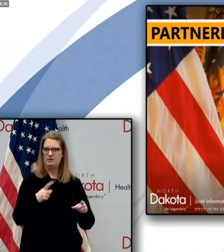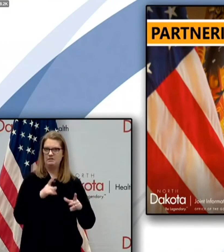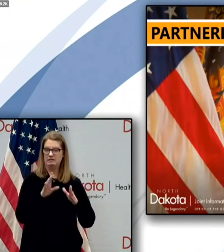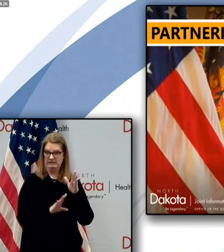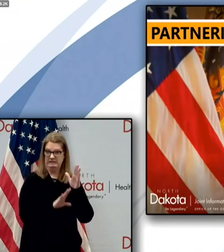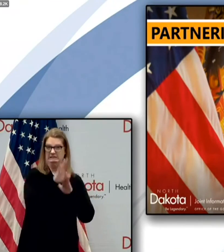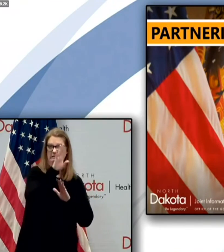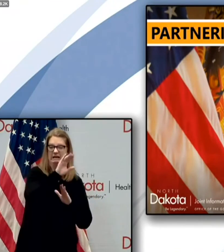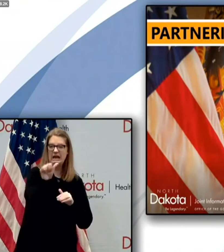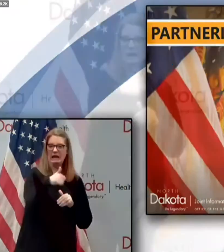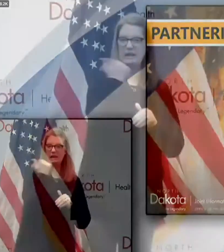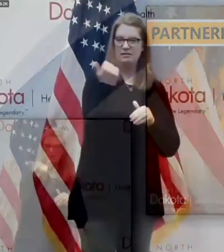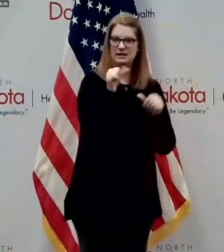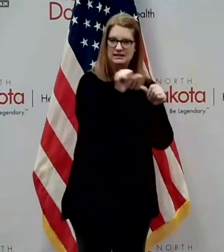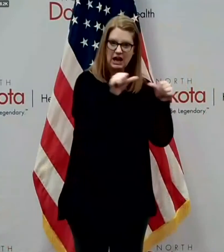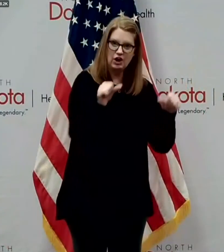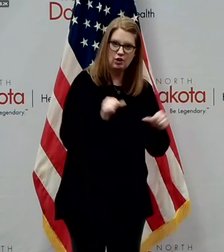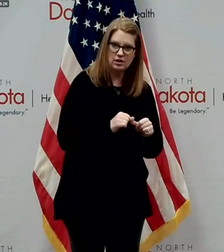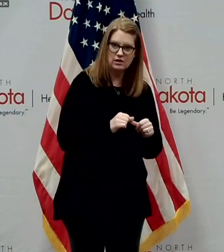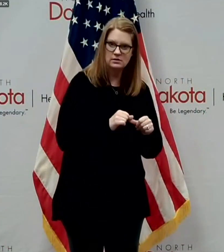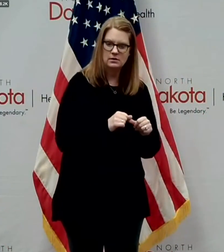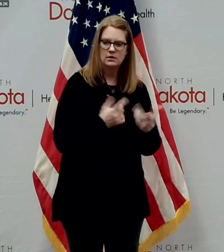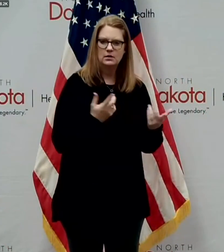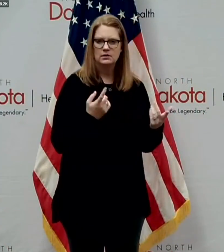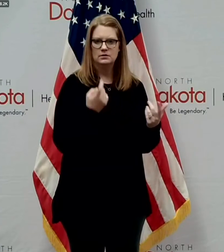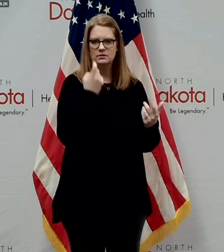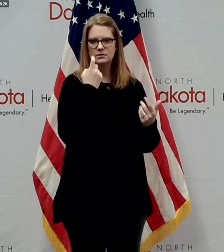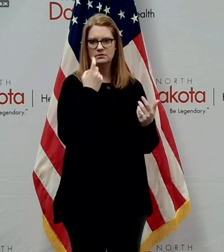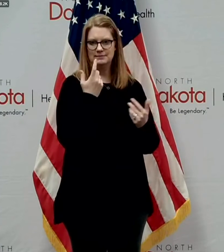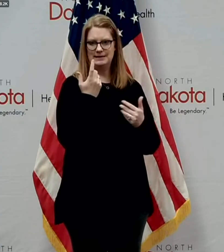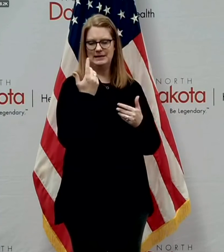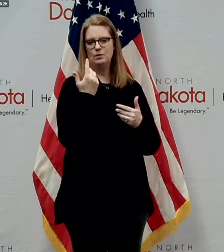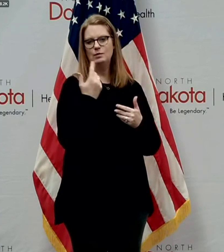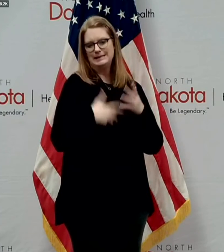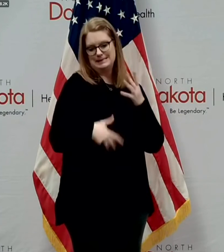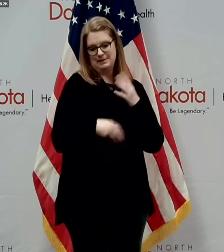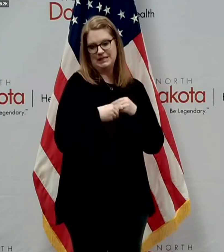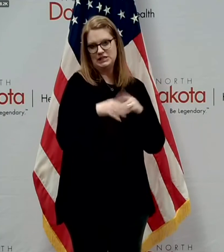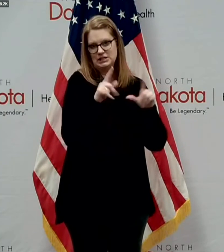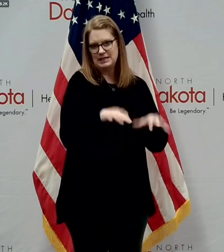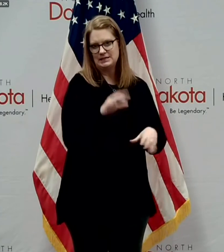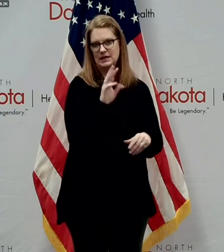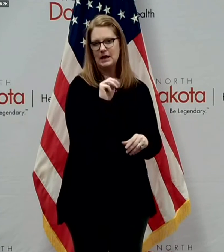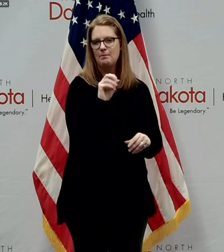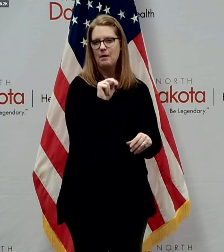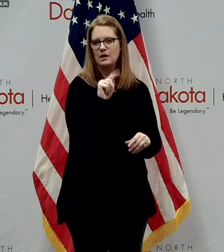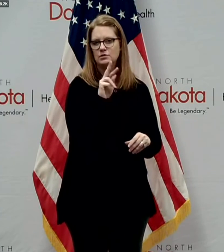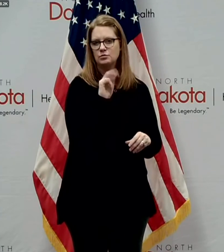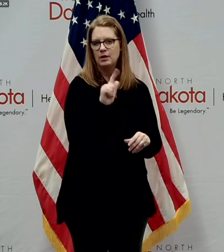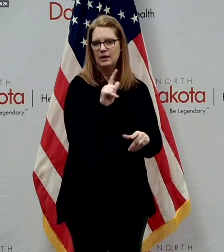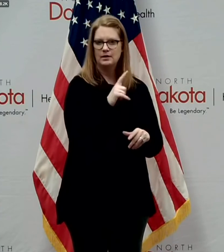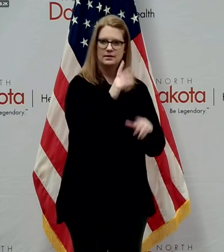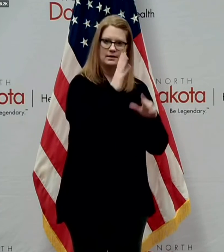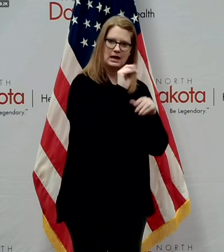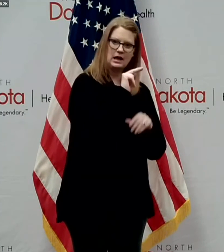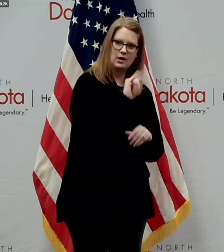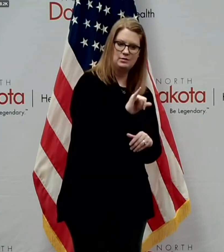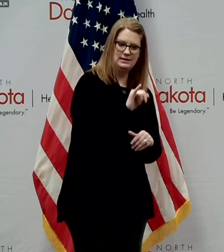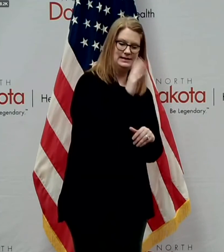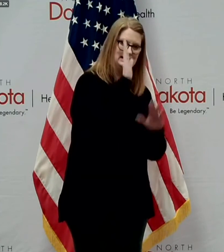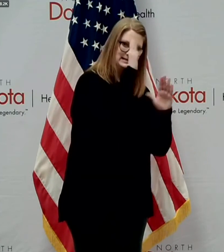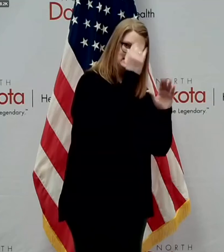these locations. As you know, that we did do some additional testing in Montreal County, both on Saturday and